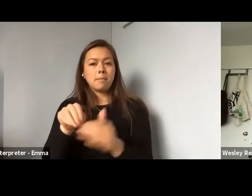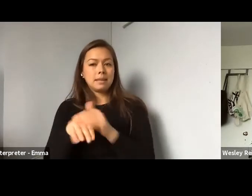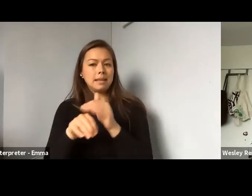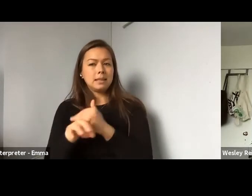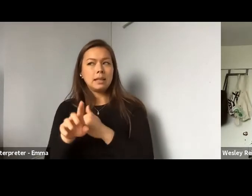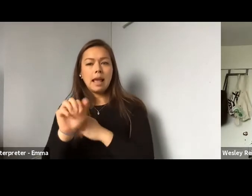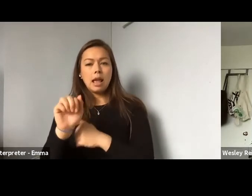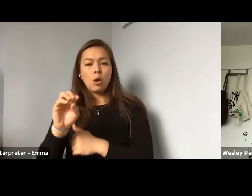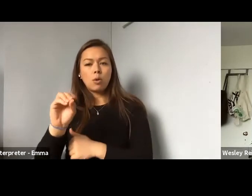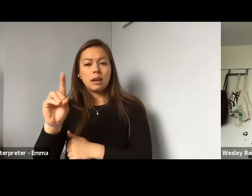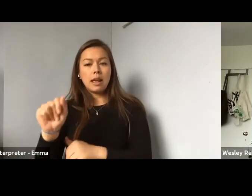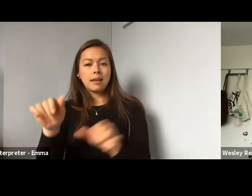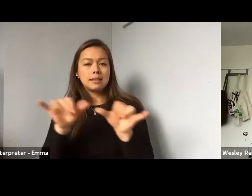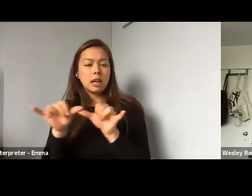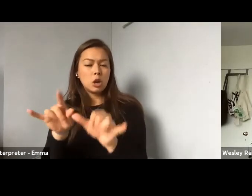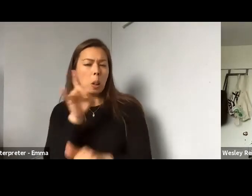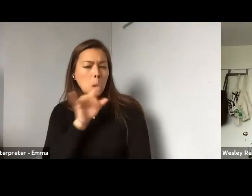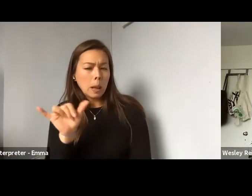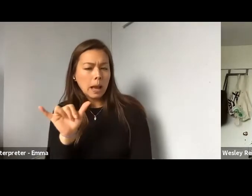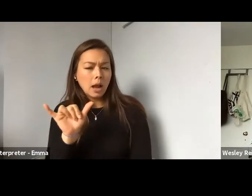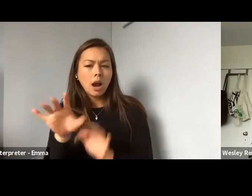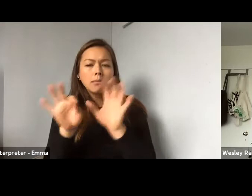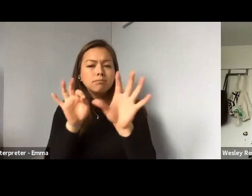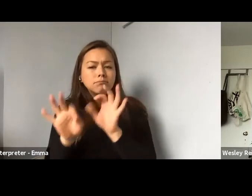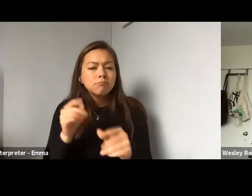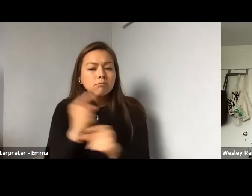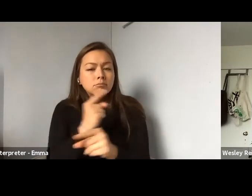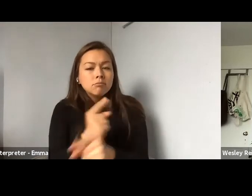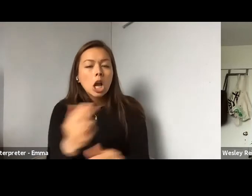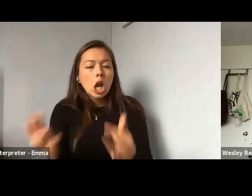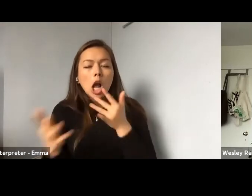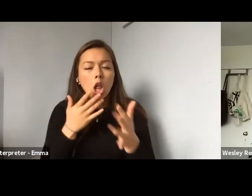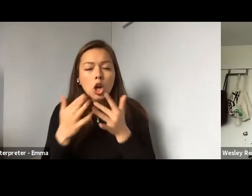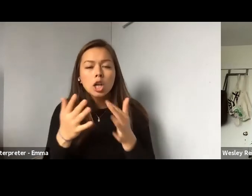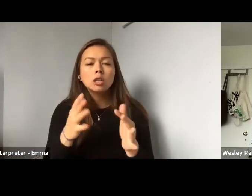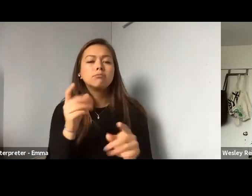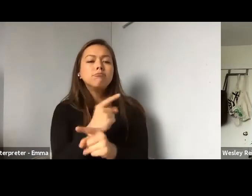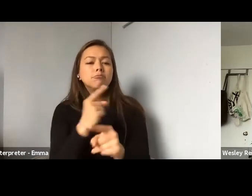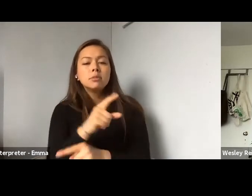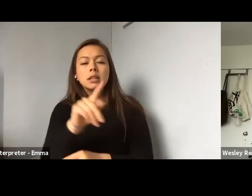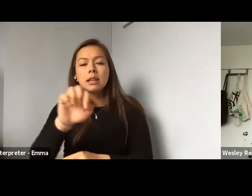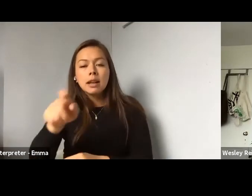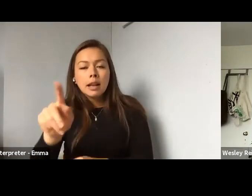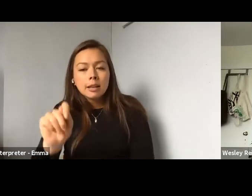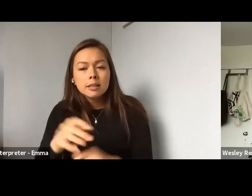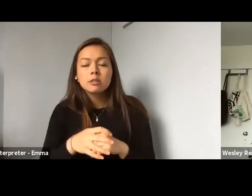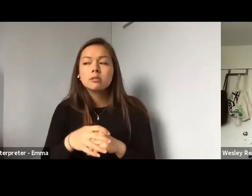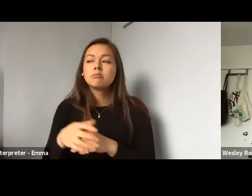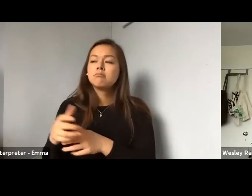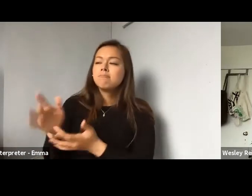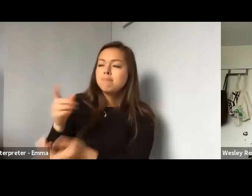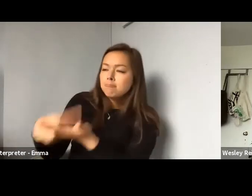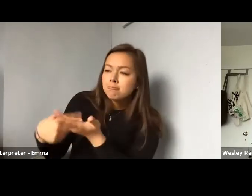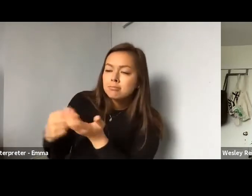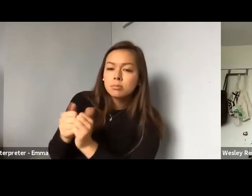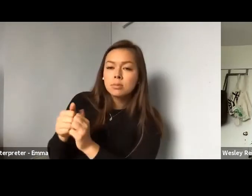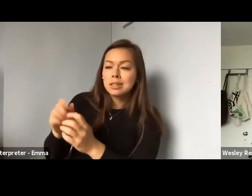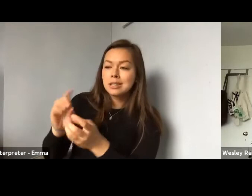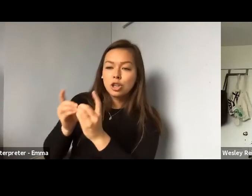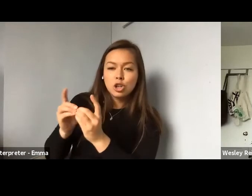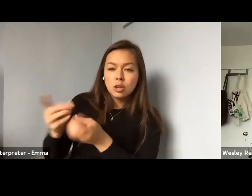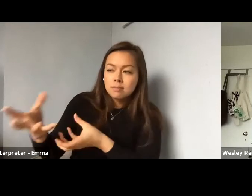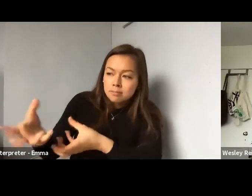and colors, spoke to our learning team about digital learning and digital engagement to find out how to make this experience that